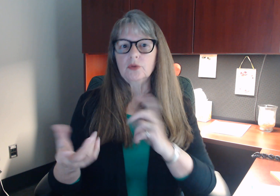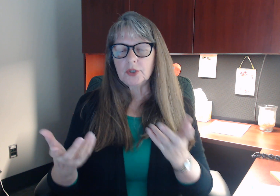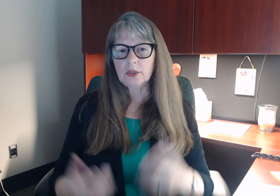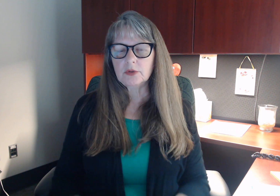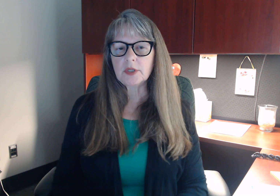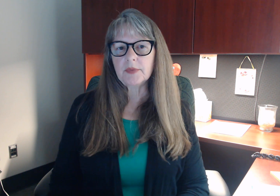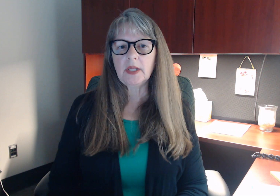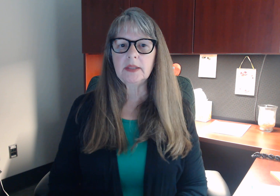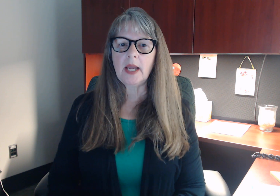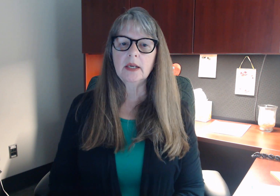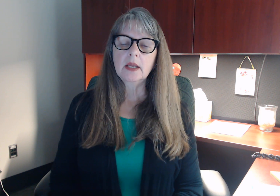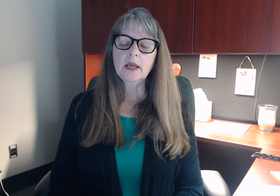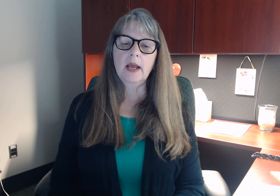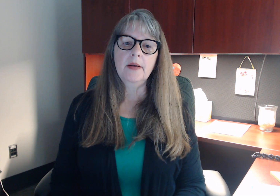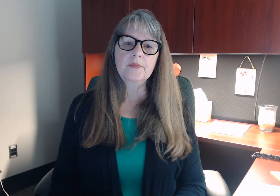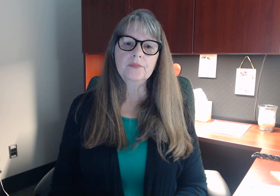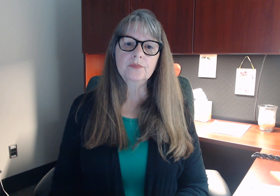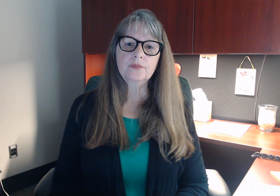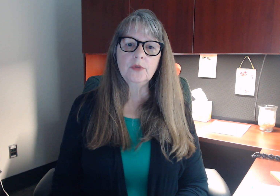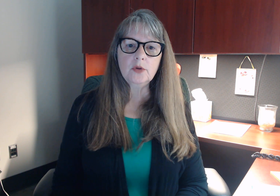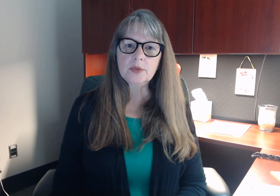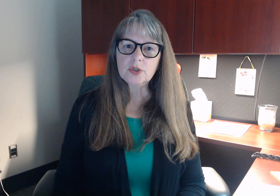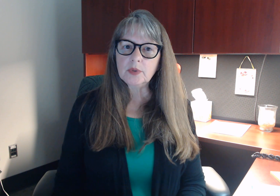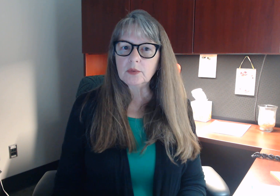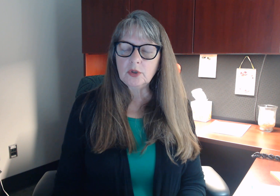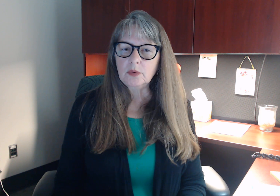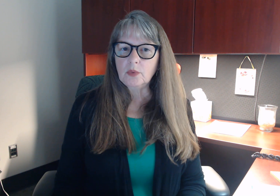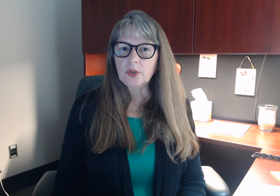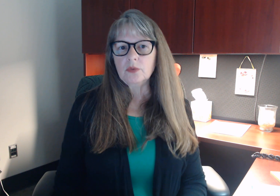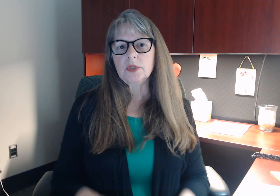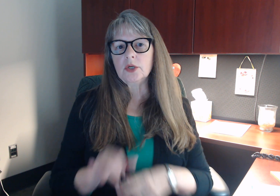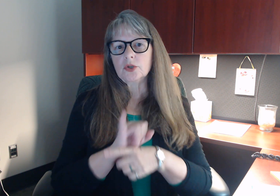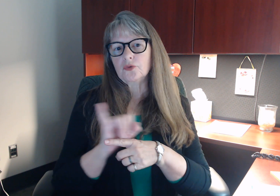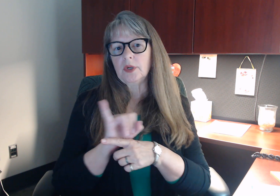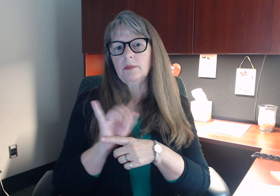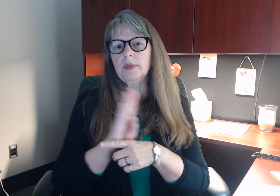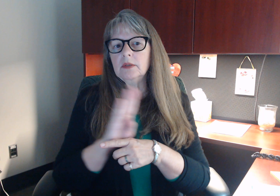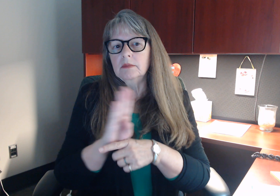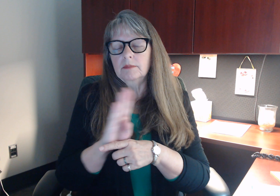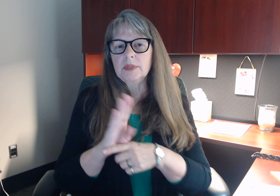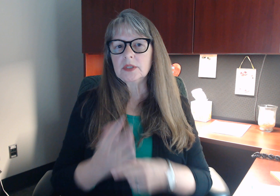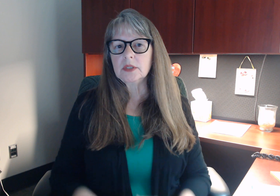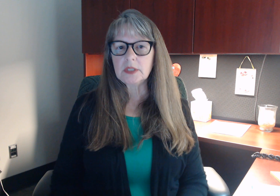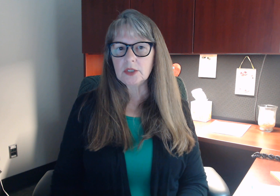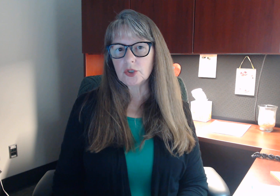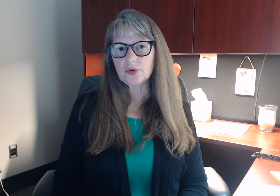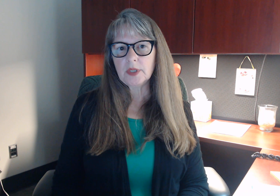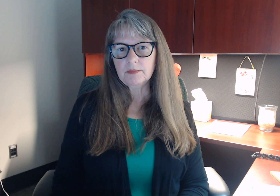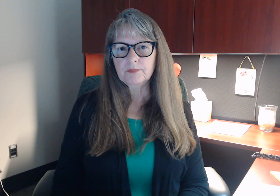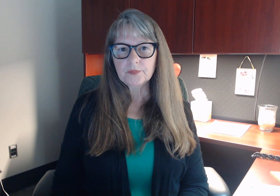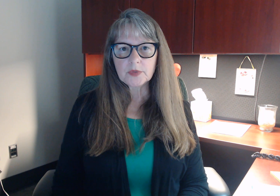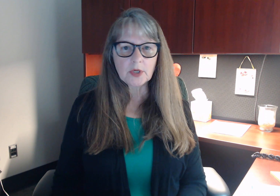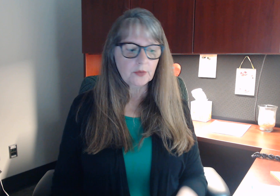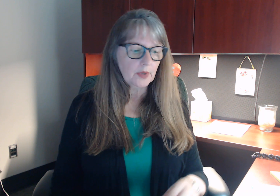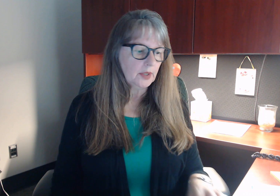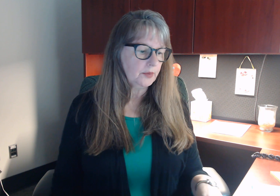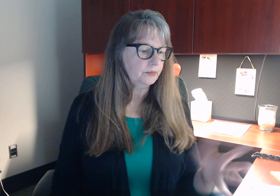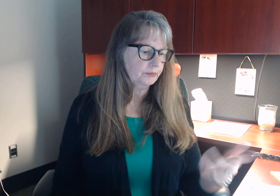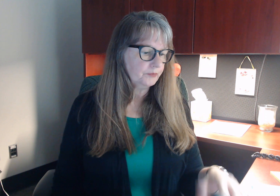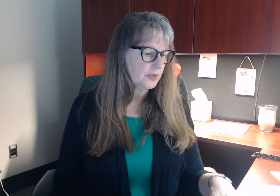or something like that, you would do it. You would want to use industry, but business, industry. So it's kind of